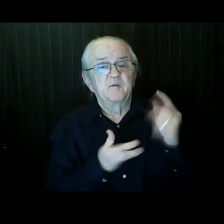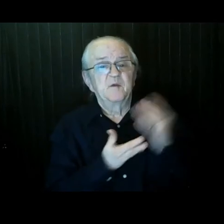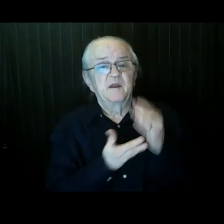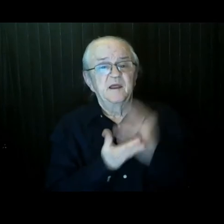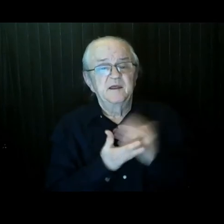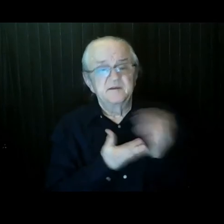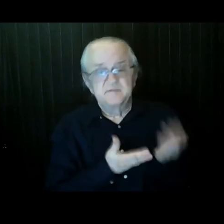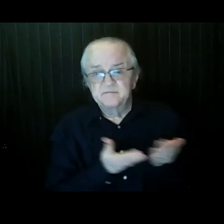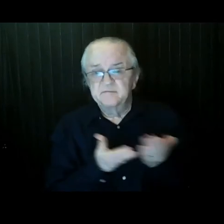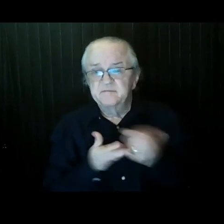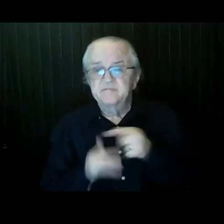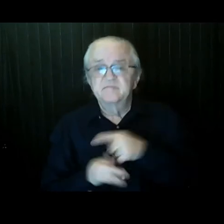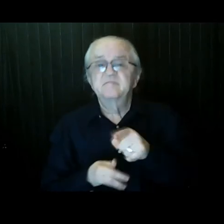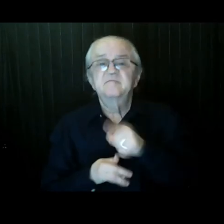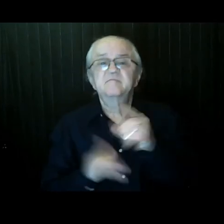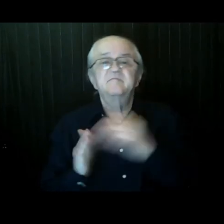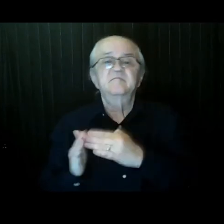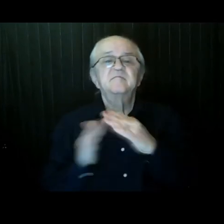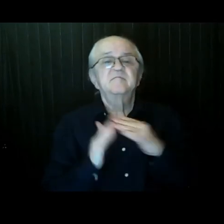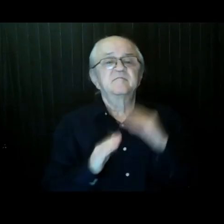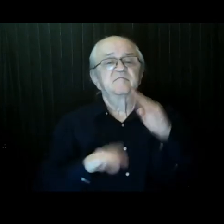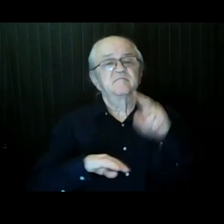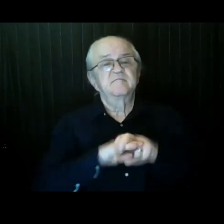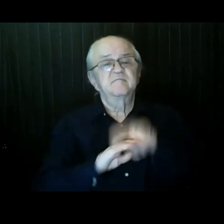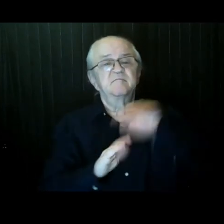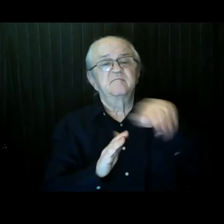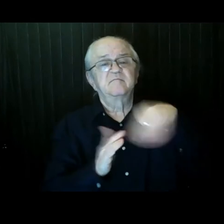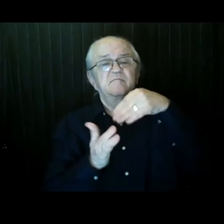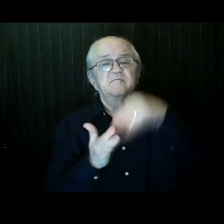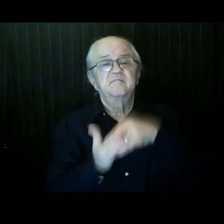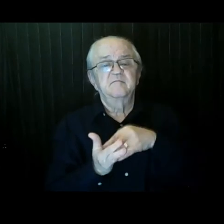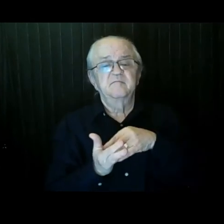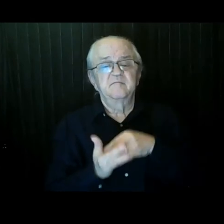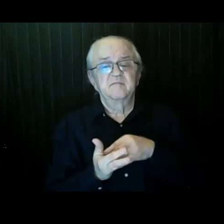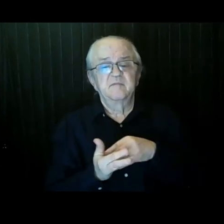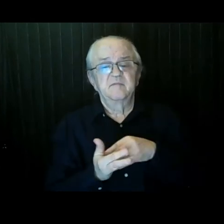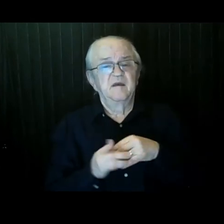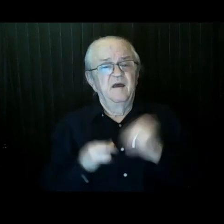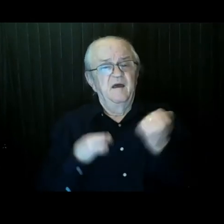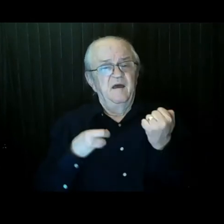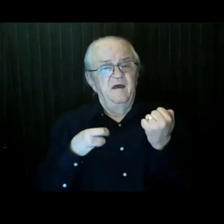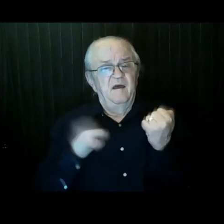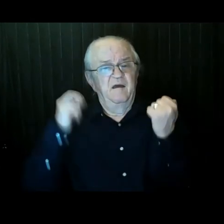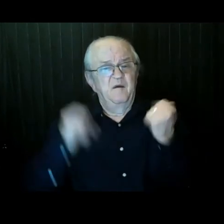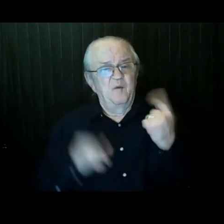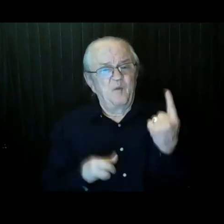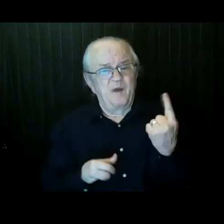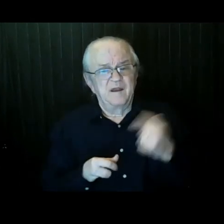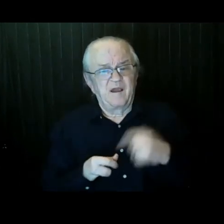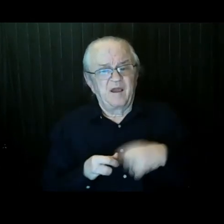into the town, sat down at the square, and started playing just this note on the fretboard of his mandolin.